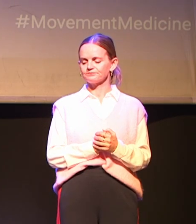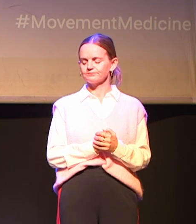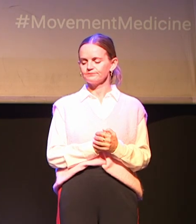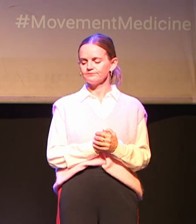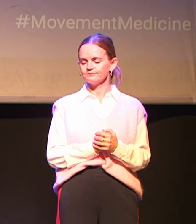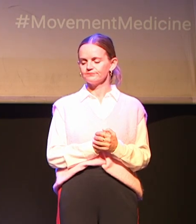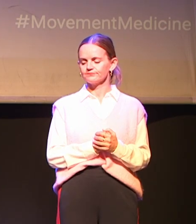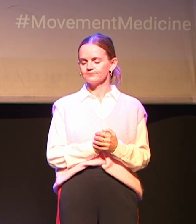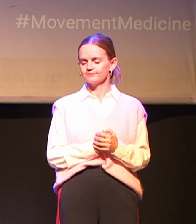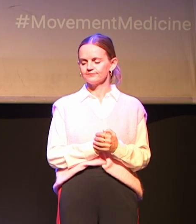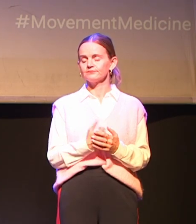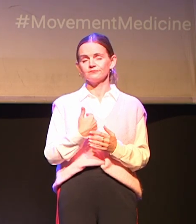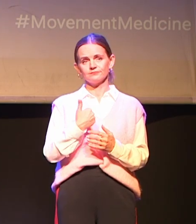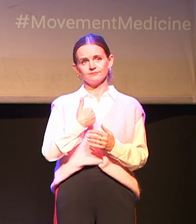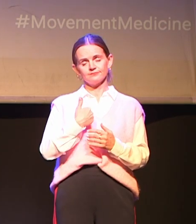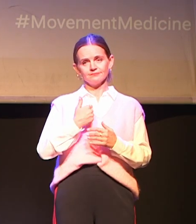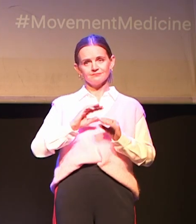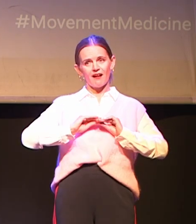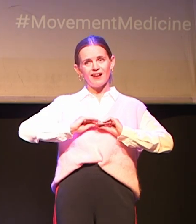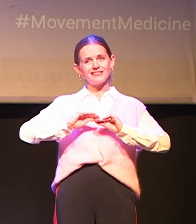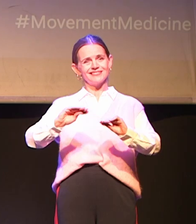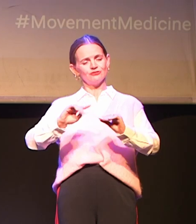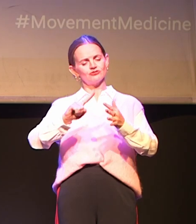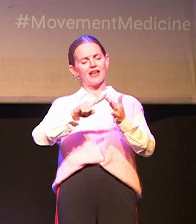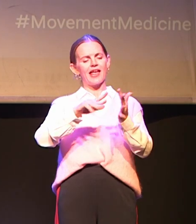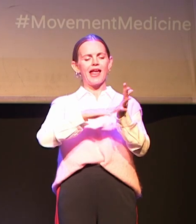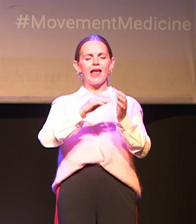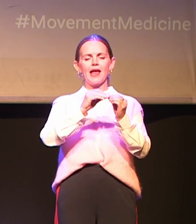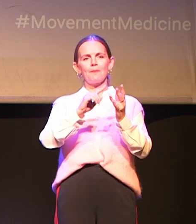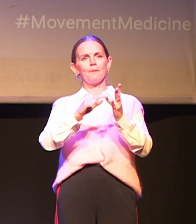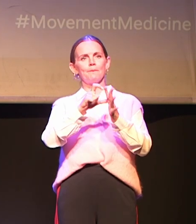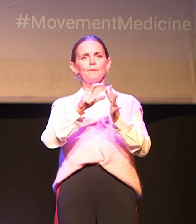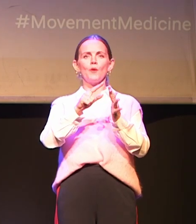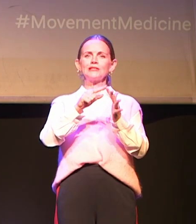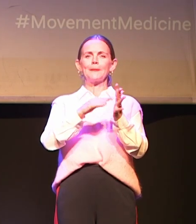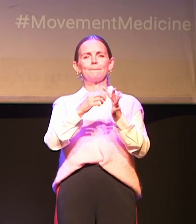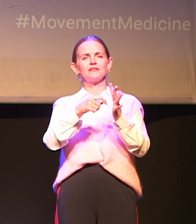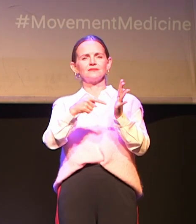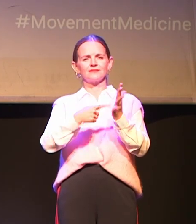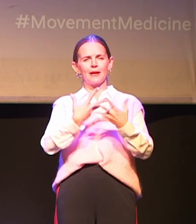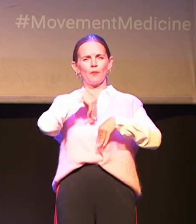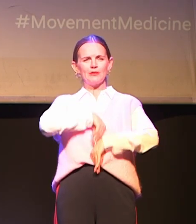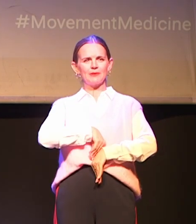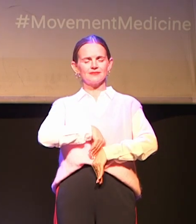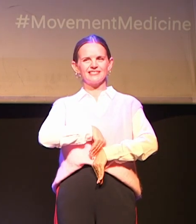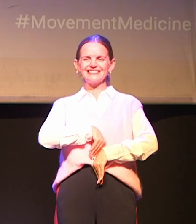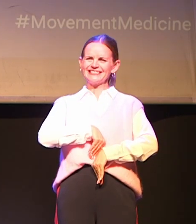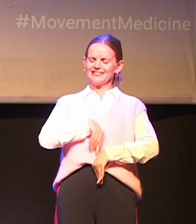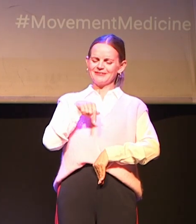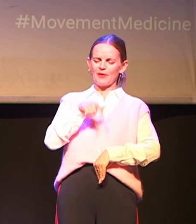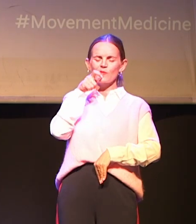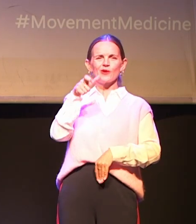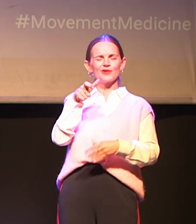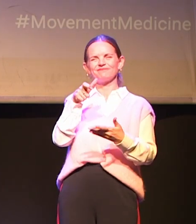so I teach embodiment. I don't know. It's kind of an odd, language fails that because it's something that